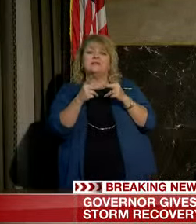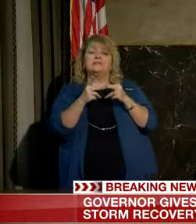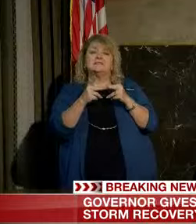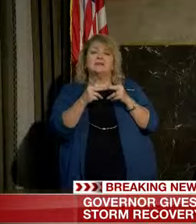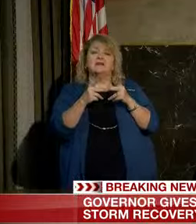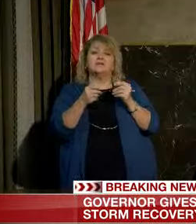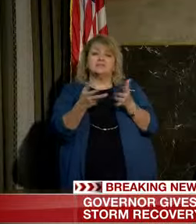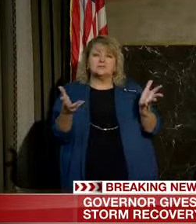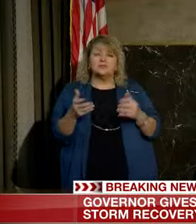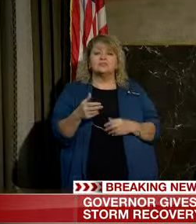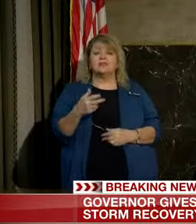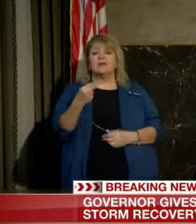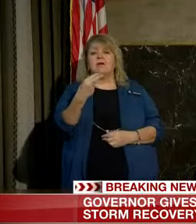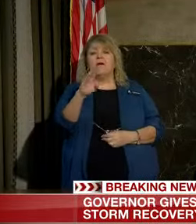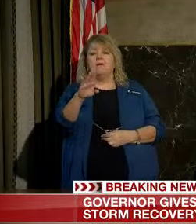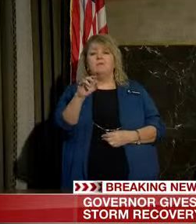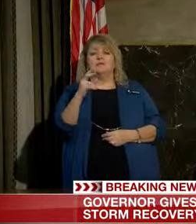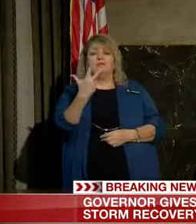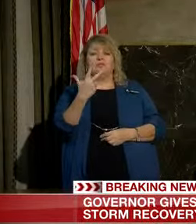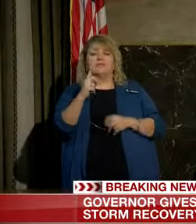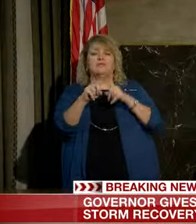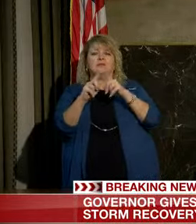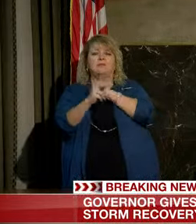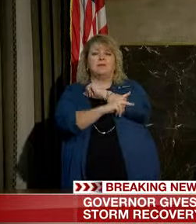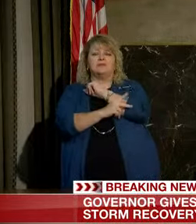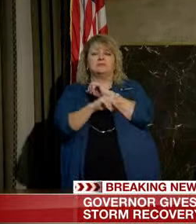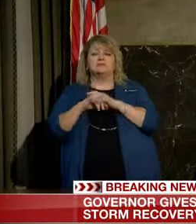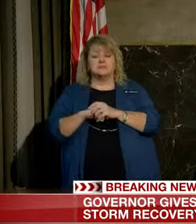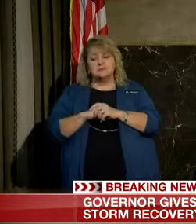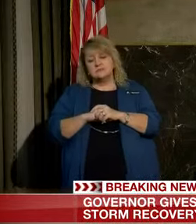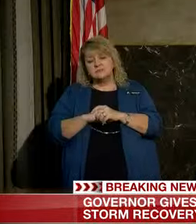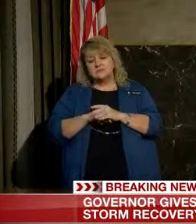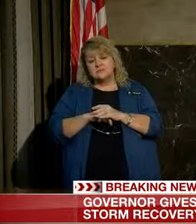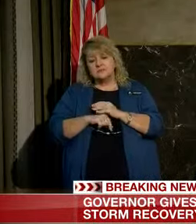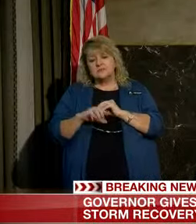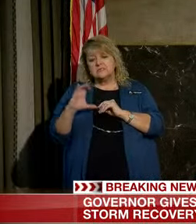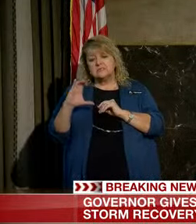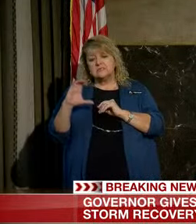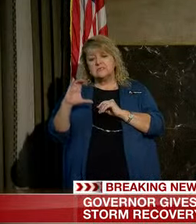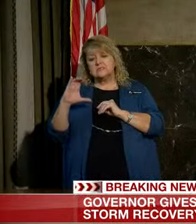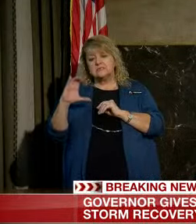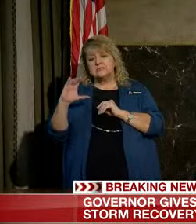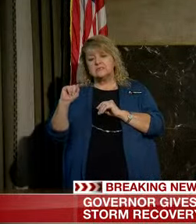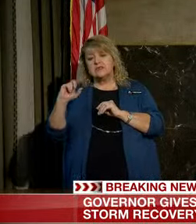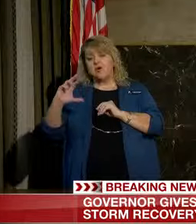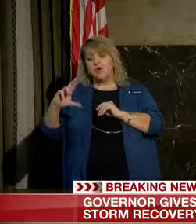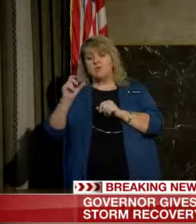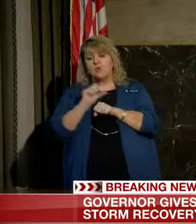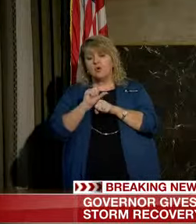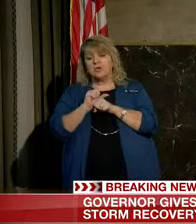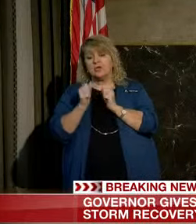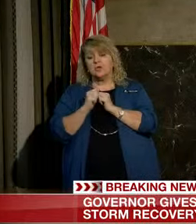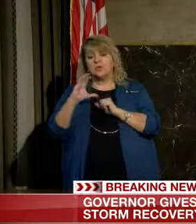hub in 3 parishes. The CPRA continues to work with the National Guard, the Corps of Engineers,